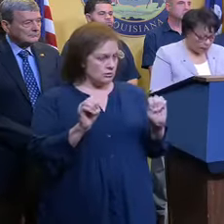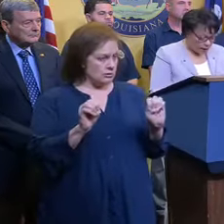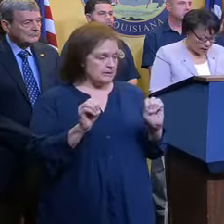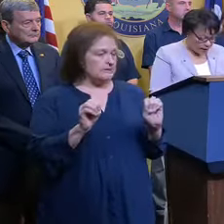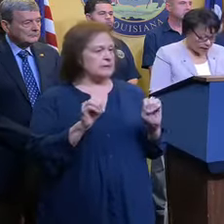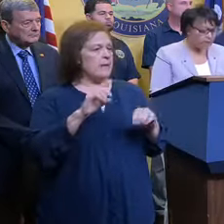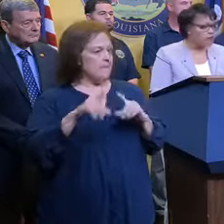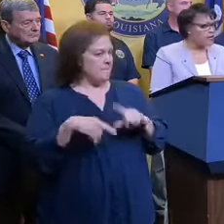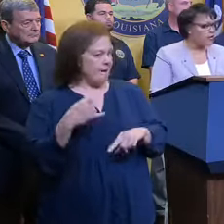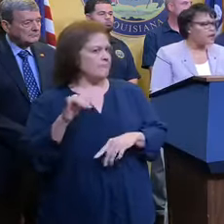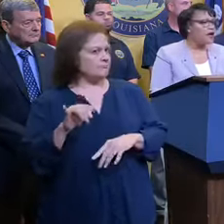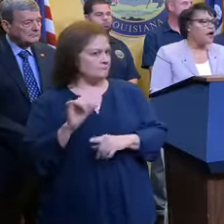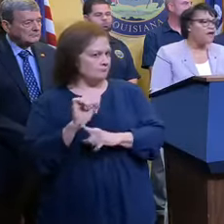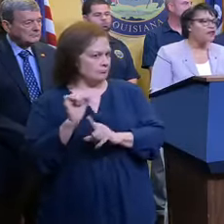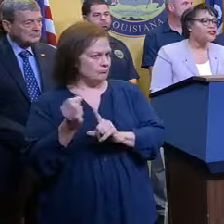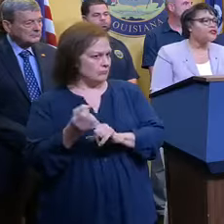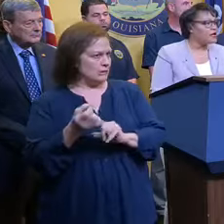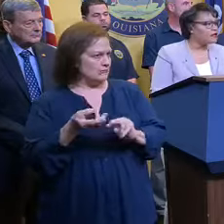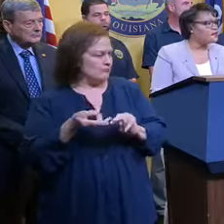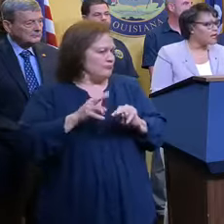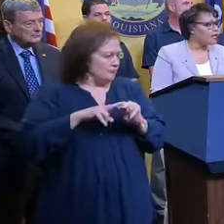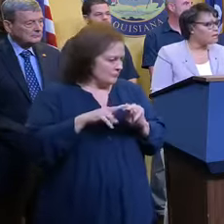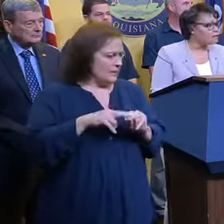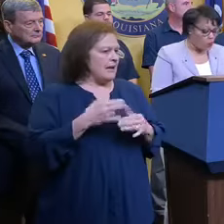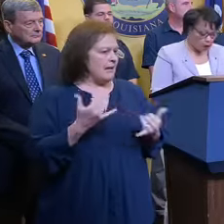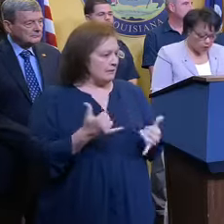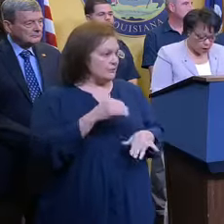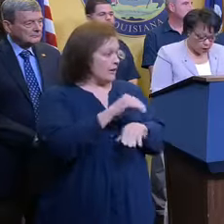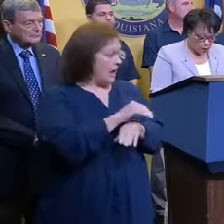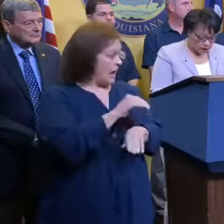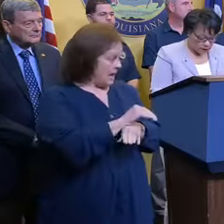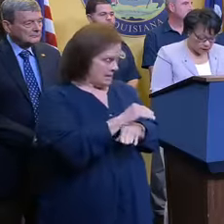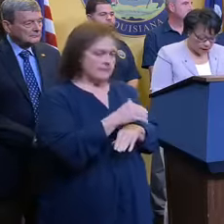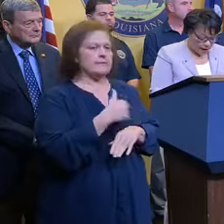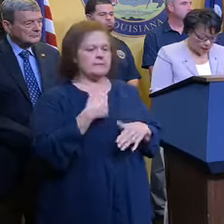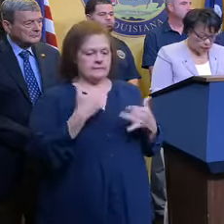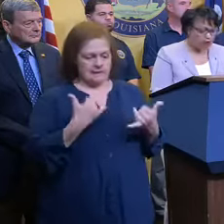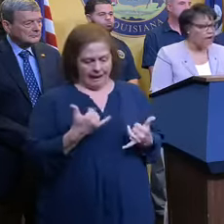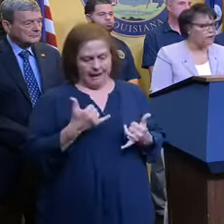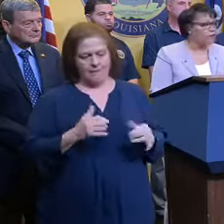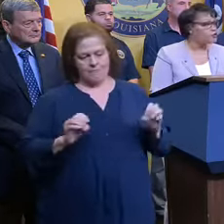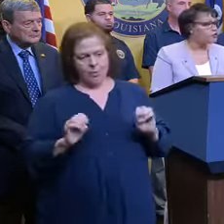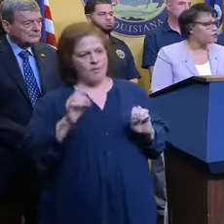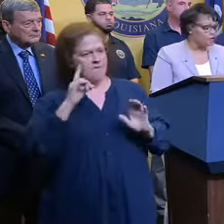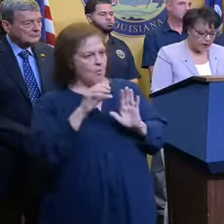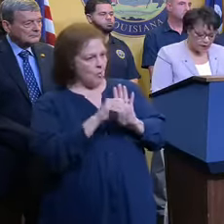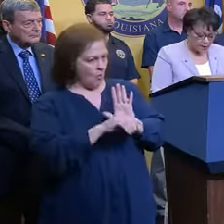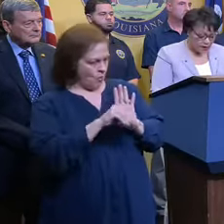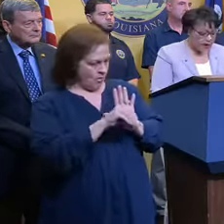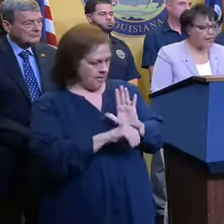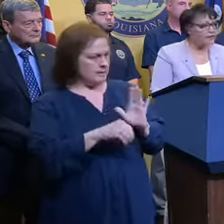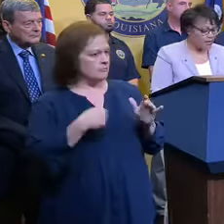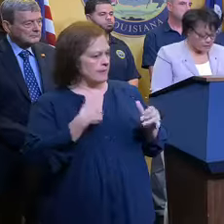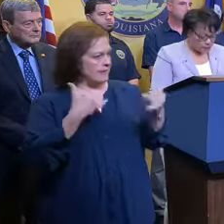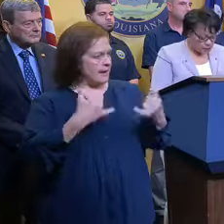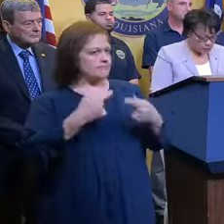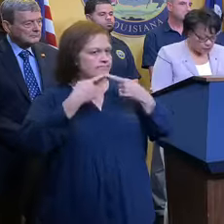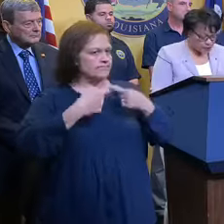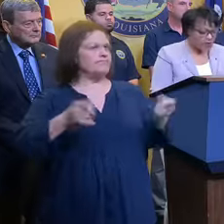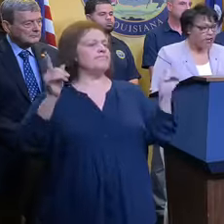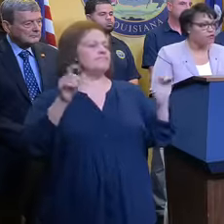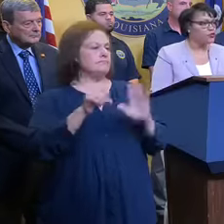this outbreak, and tonight I've actually done the same for Orleans Parish. We have officially declared a state